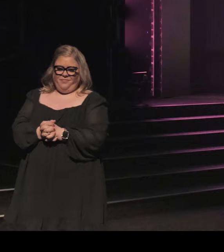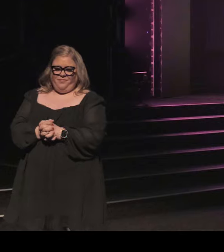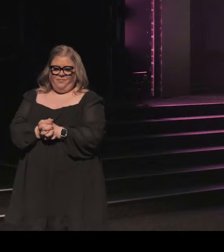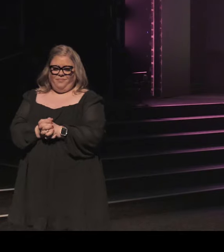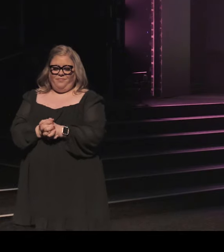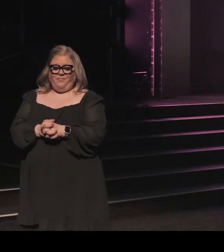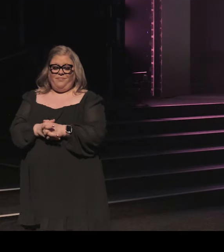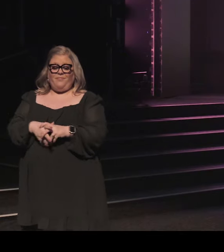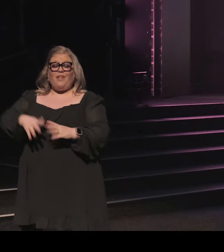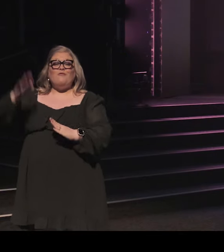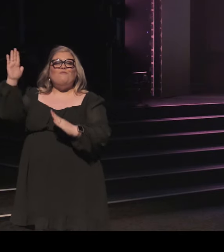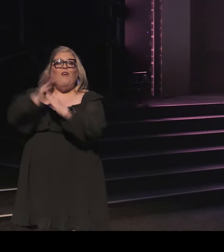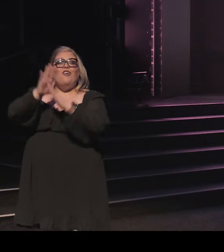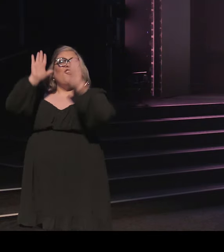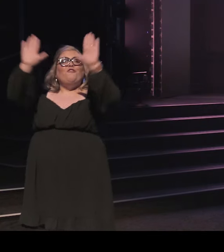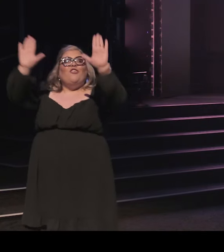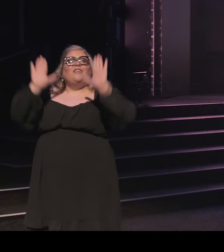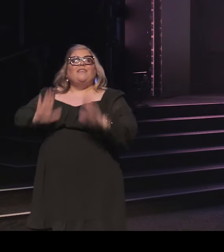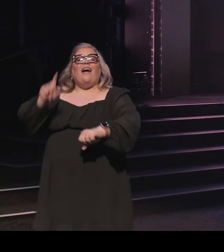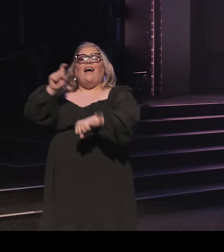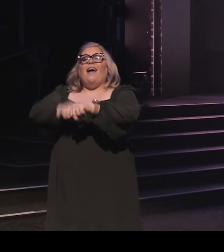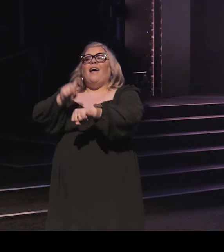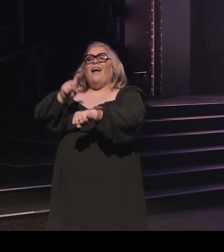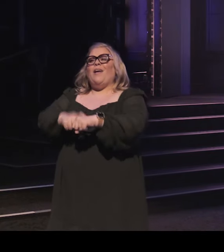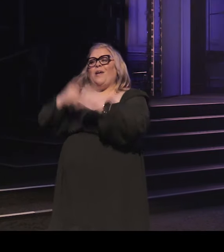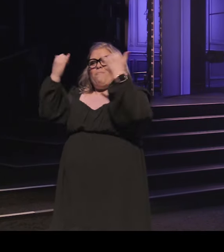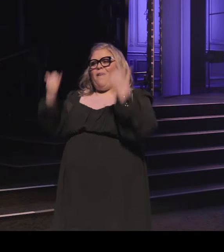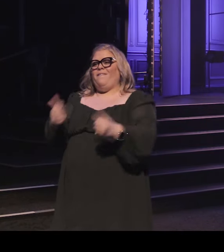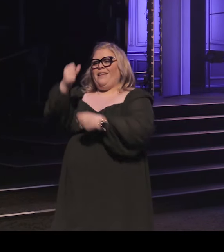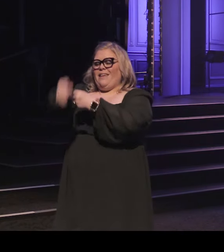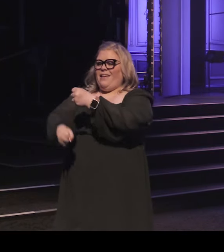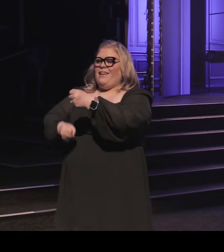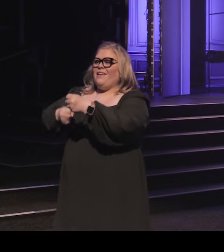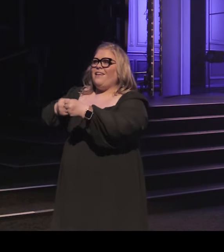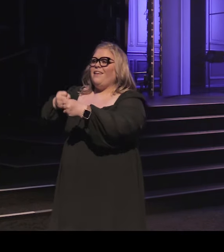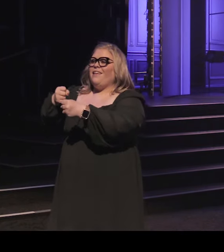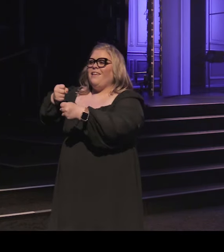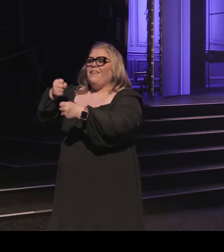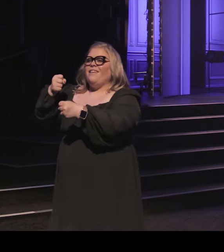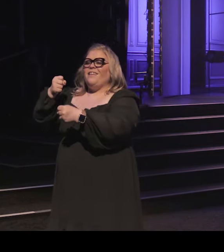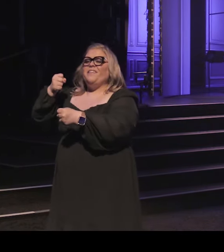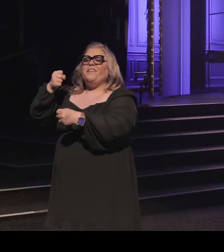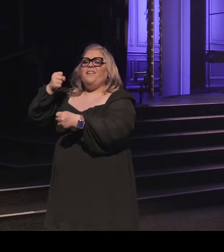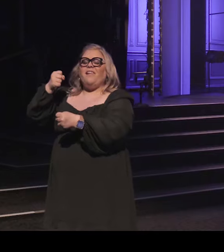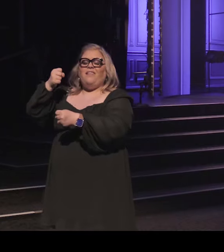It's the most wonderful time of the year,